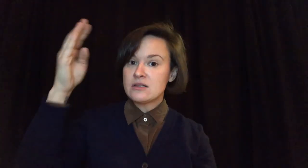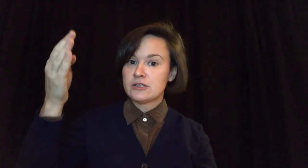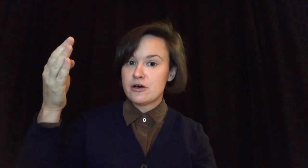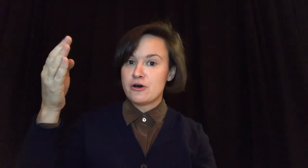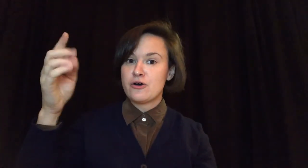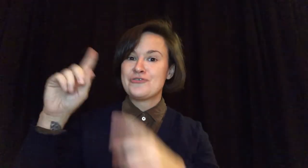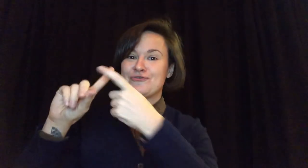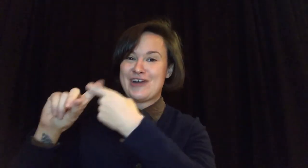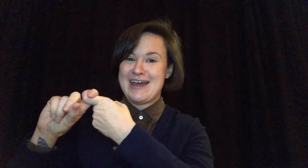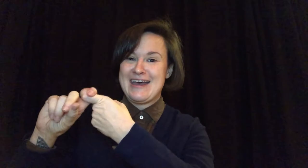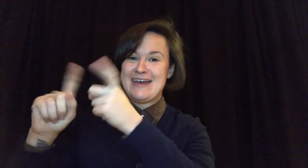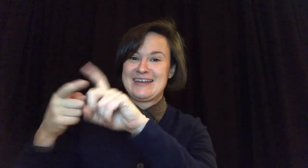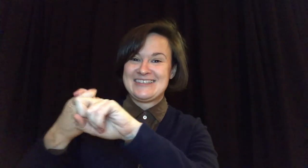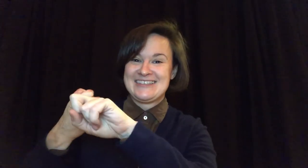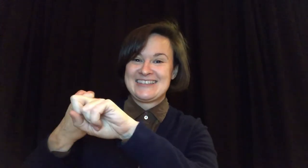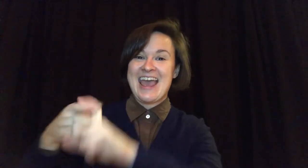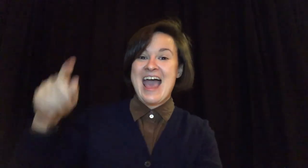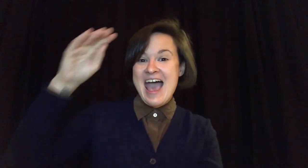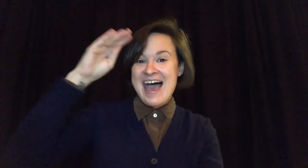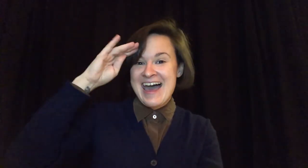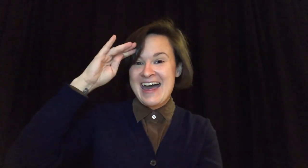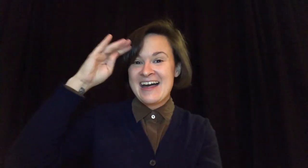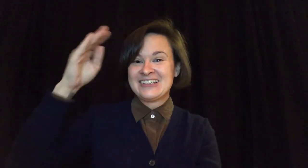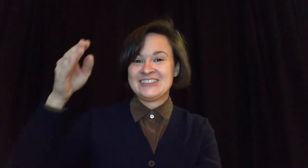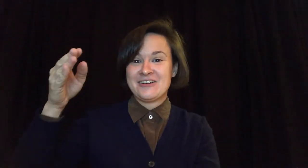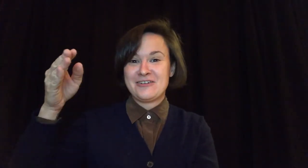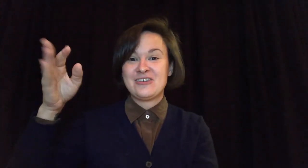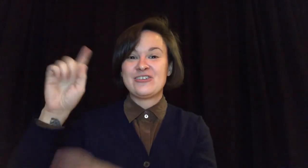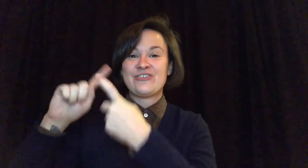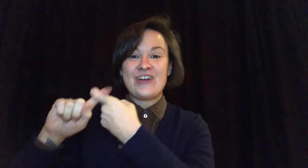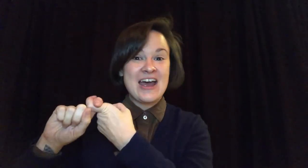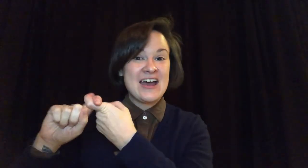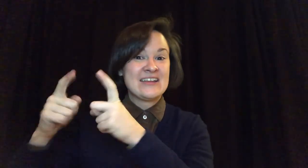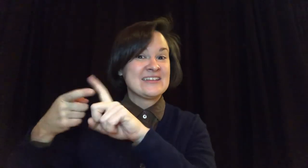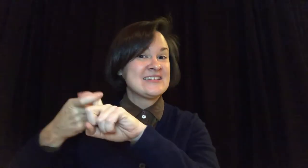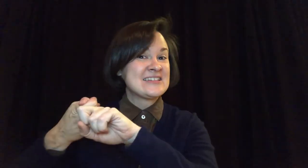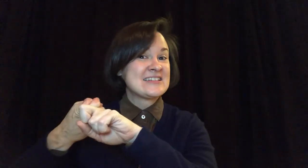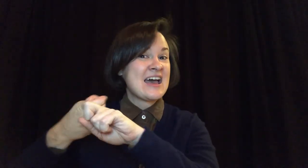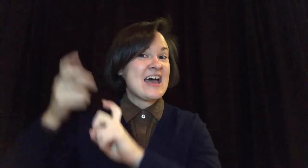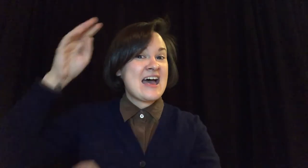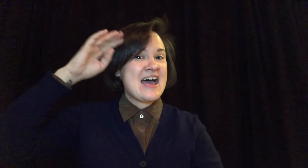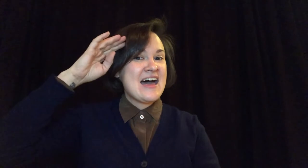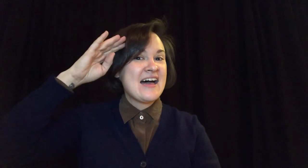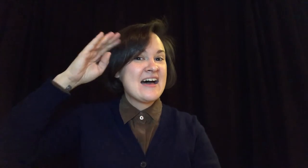Hello, friends. Hello, friends.